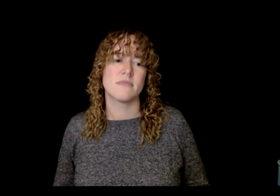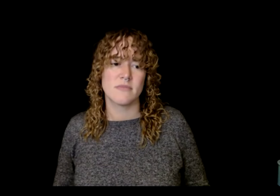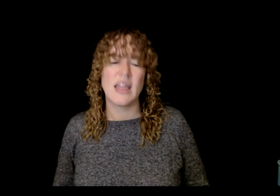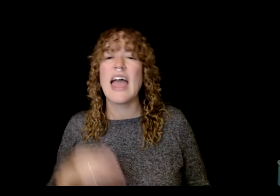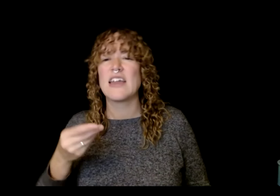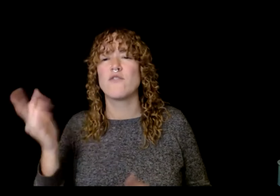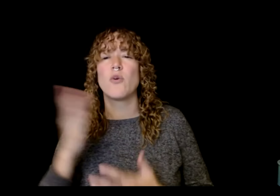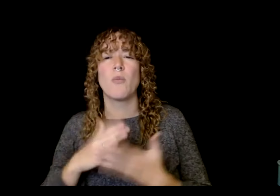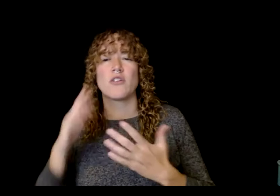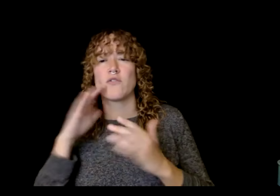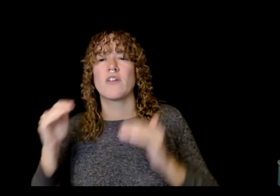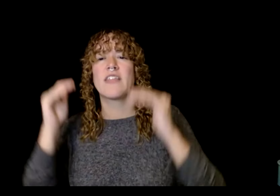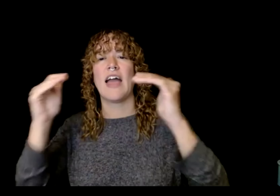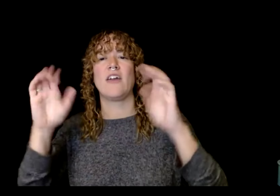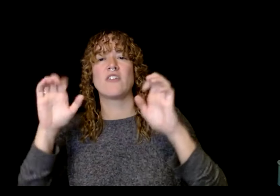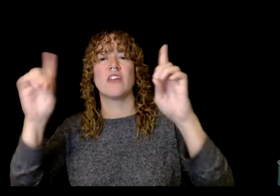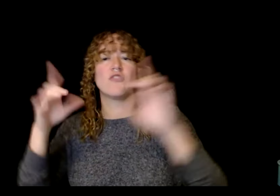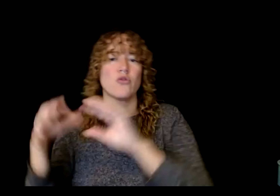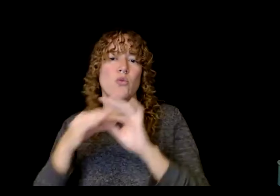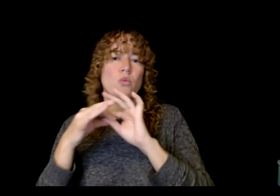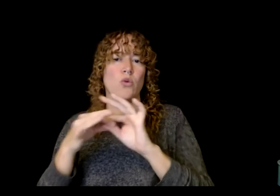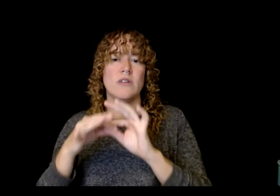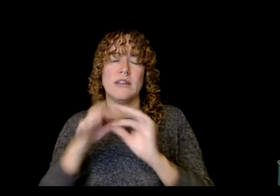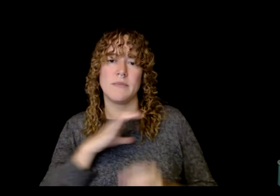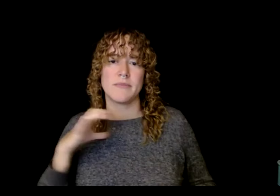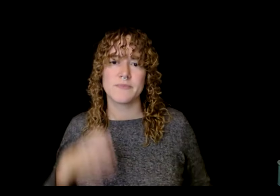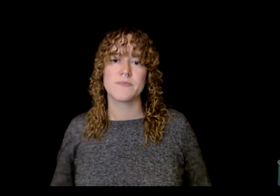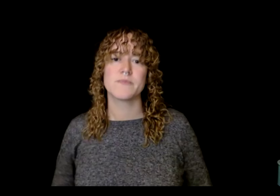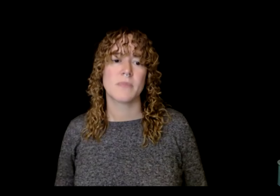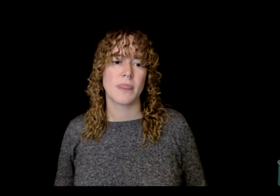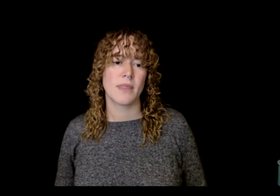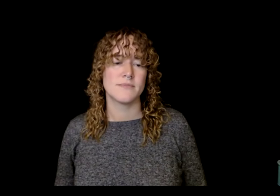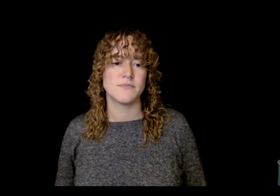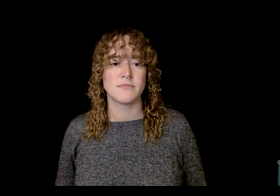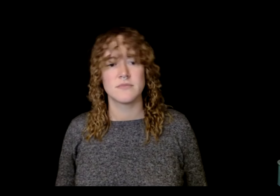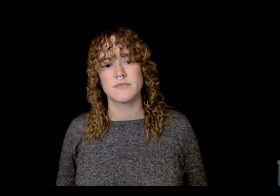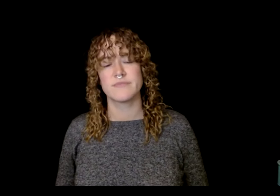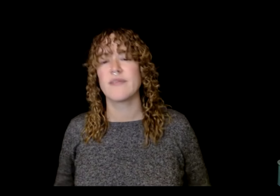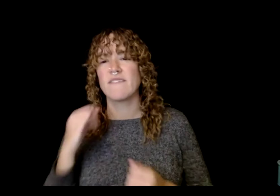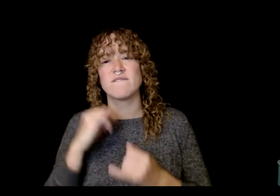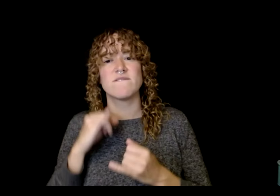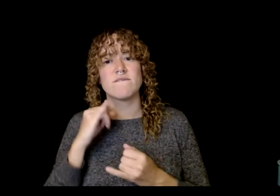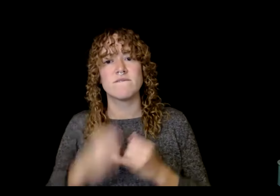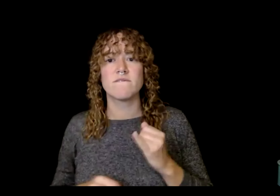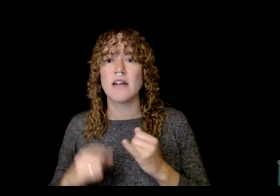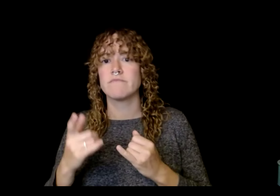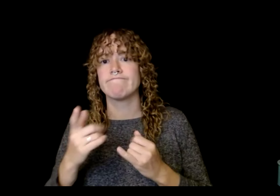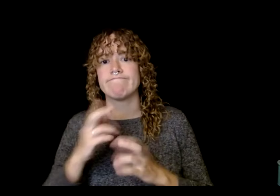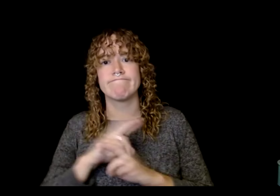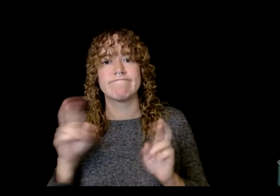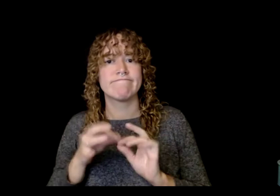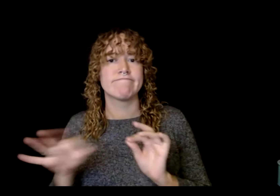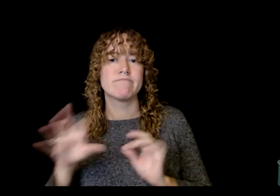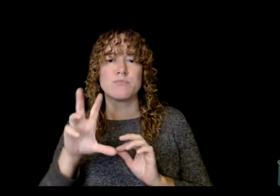Higher Education Coordinating Committee. I haven't seen final language, but just